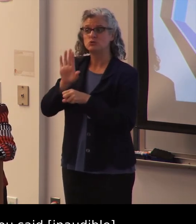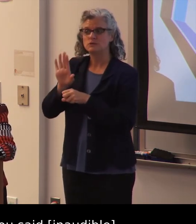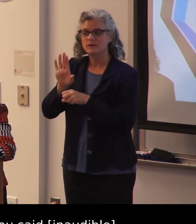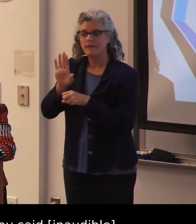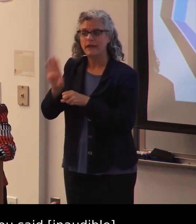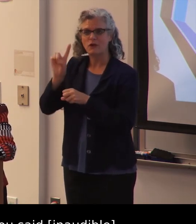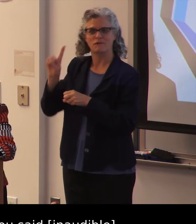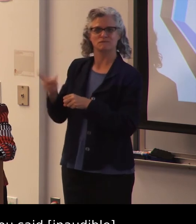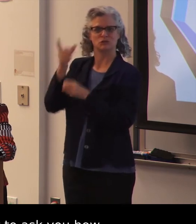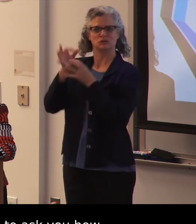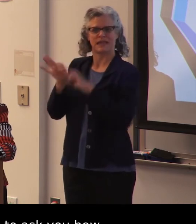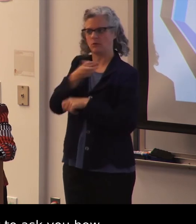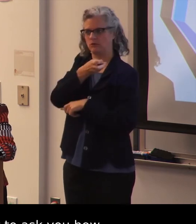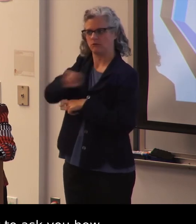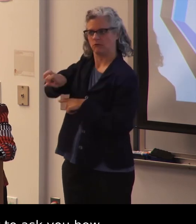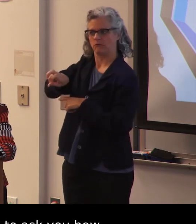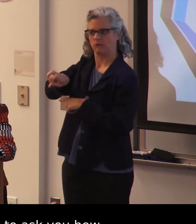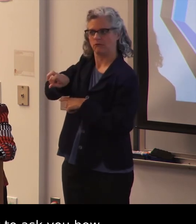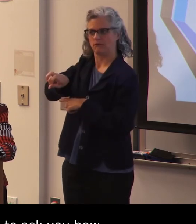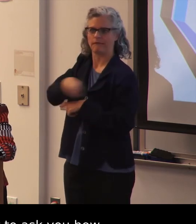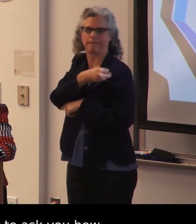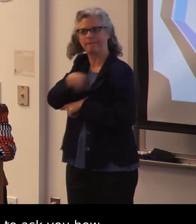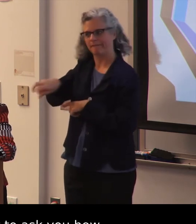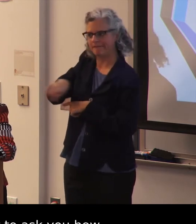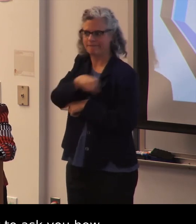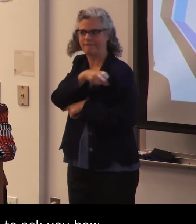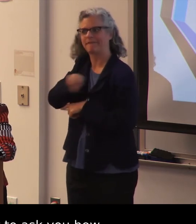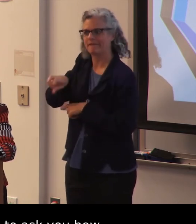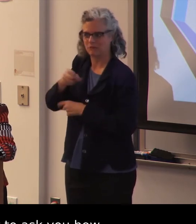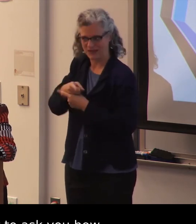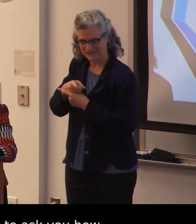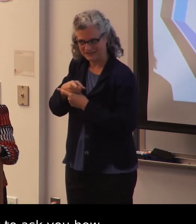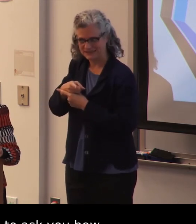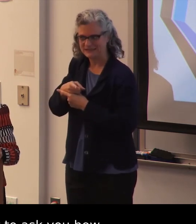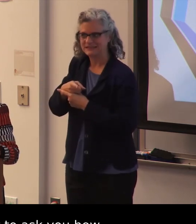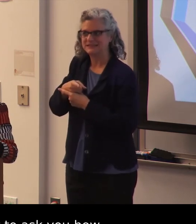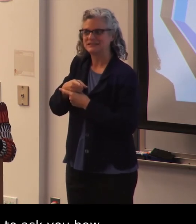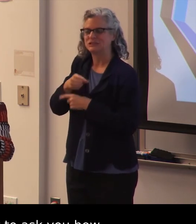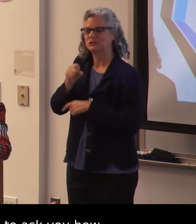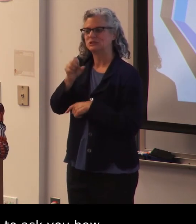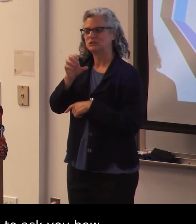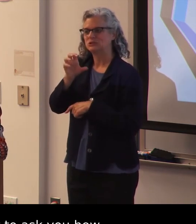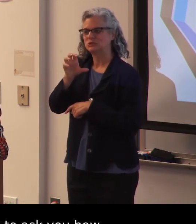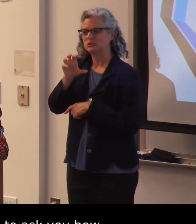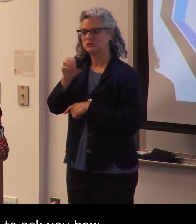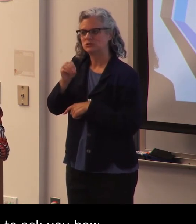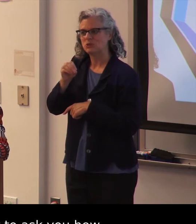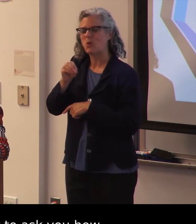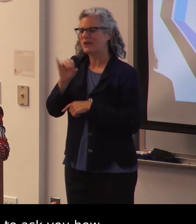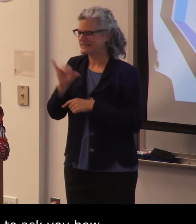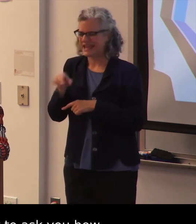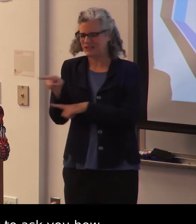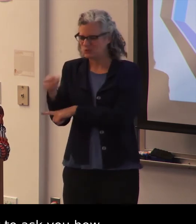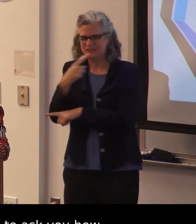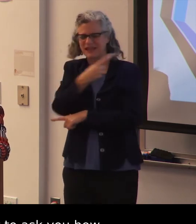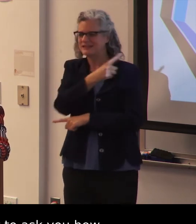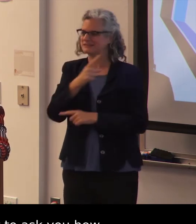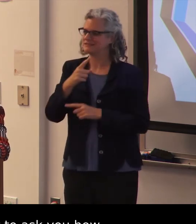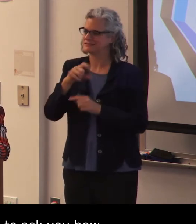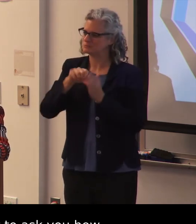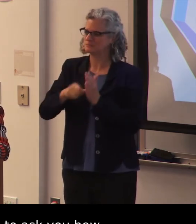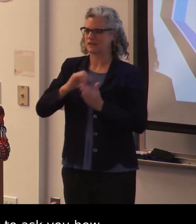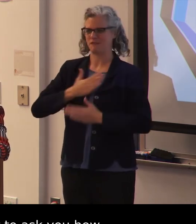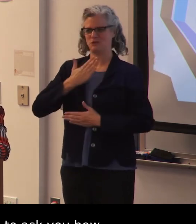first language, and then, as you said, you know, just to tell them just to enjoy and then notice them